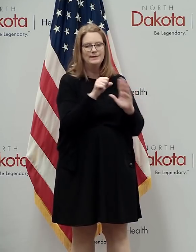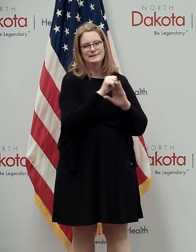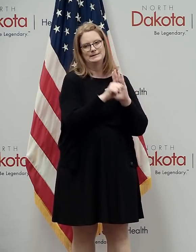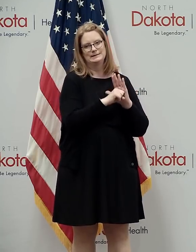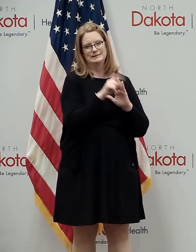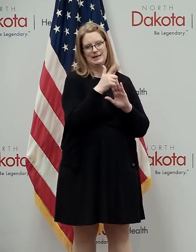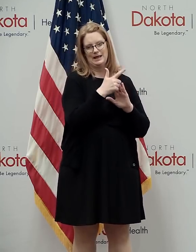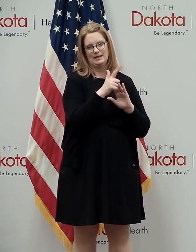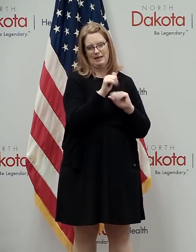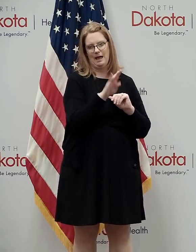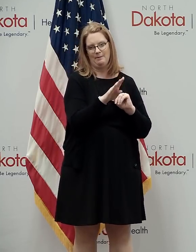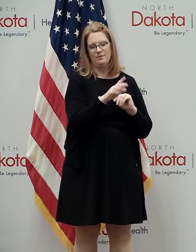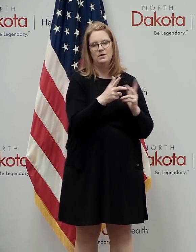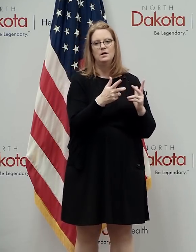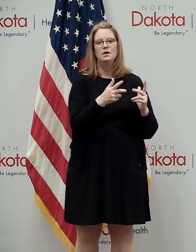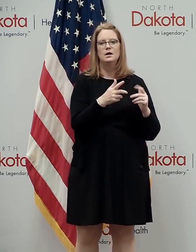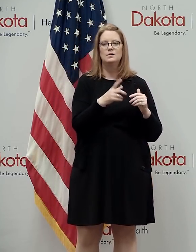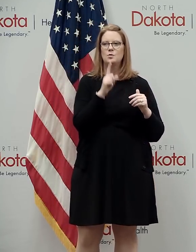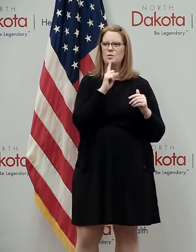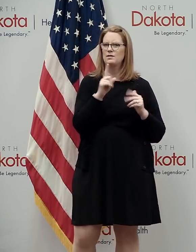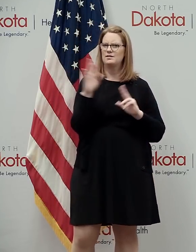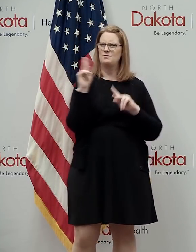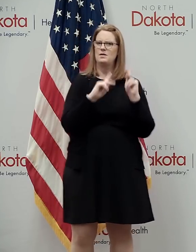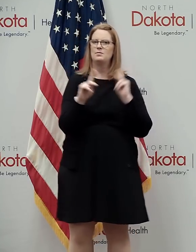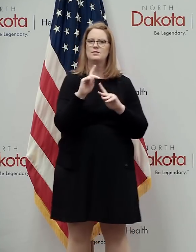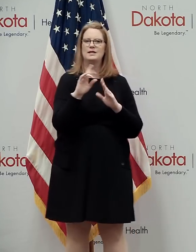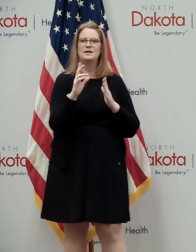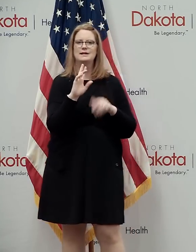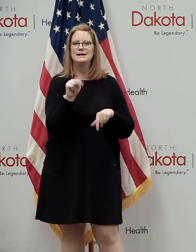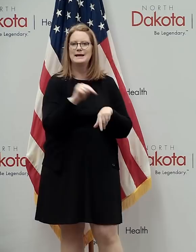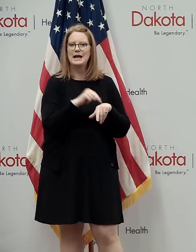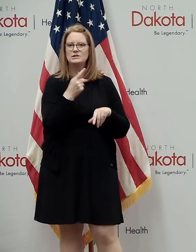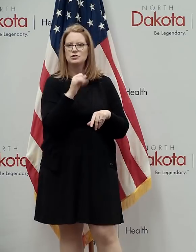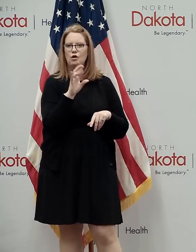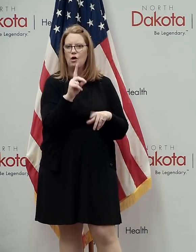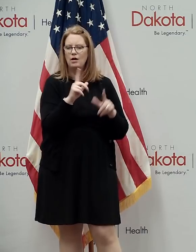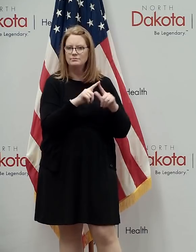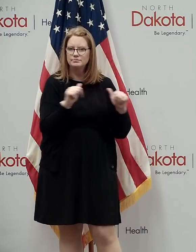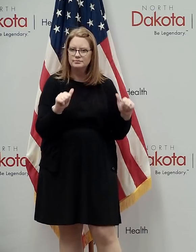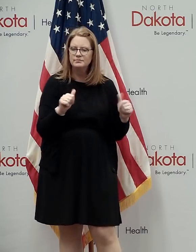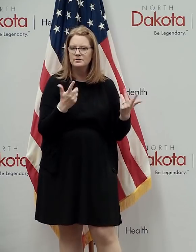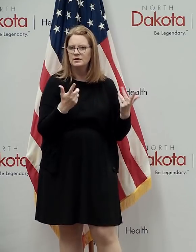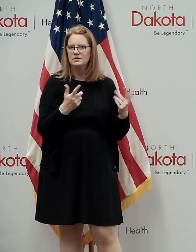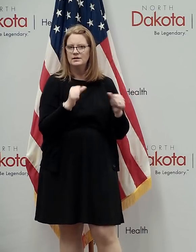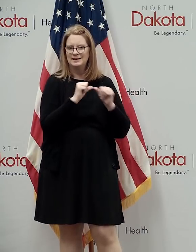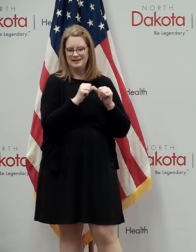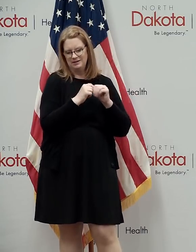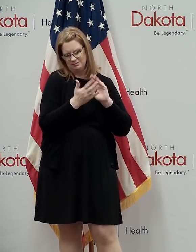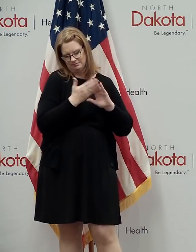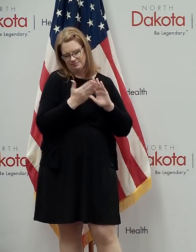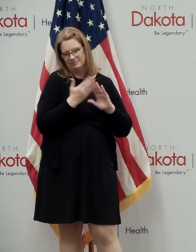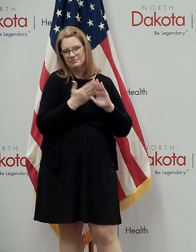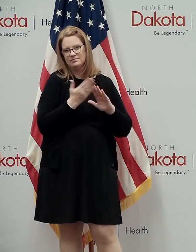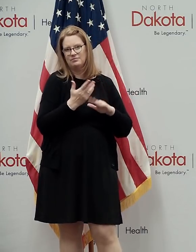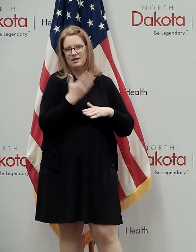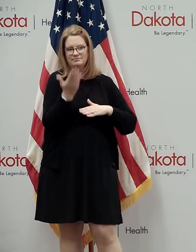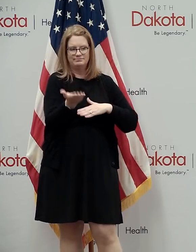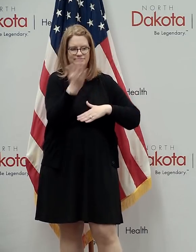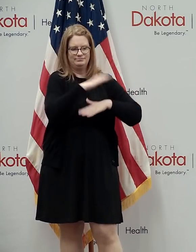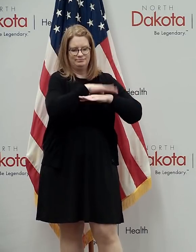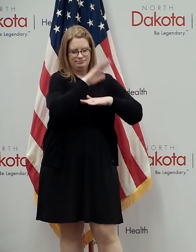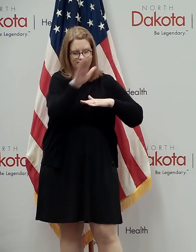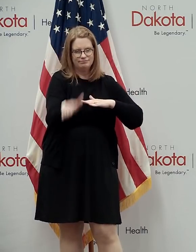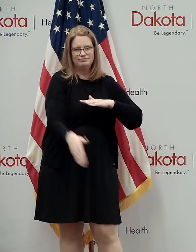and all the folks from the National Guard and others that are assisting as they continue to run 3 shifts a day, 7 days a week